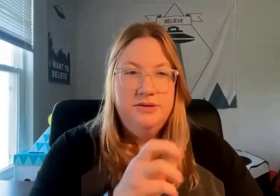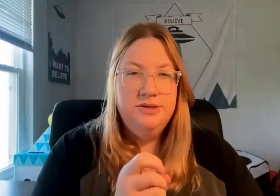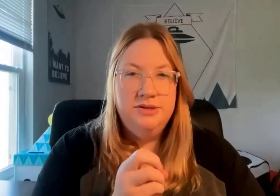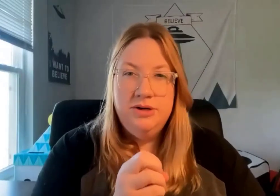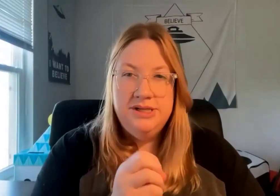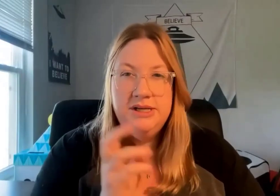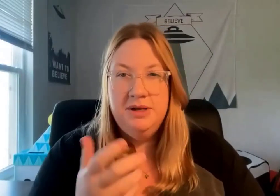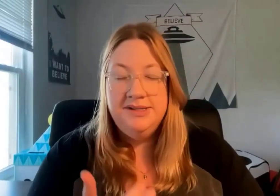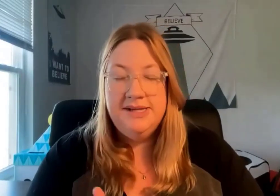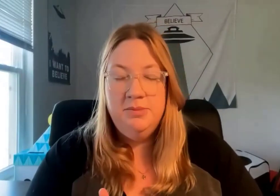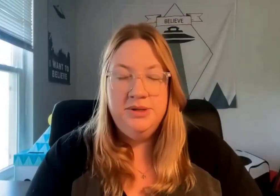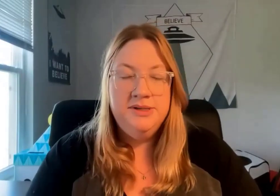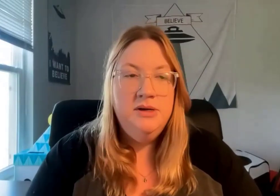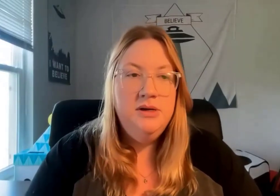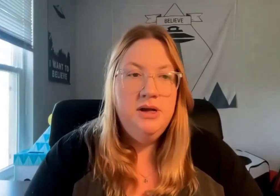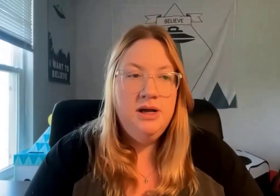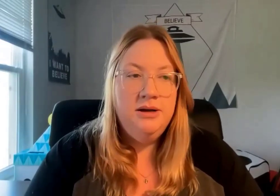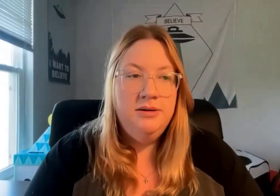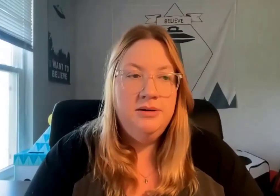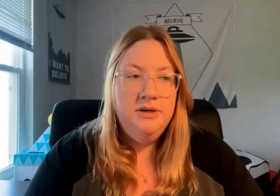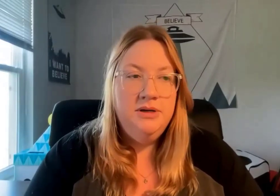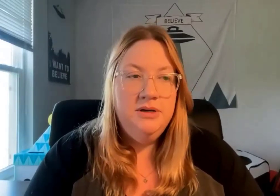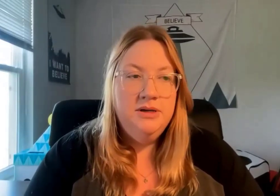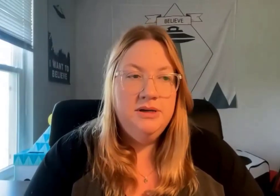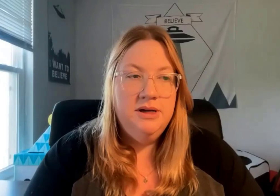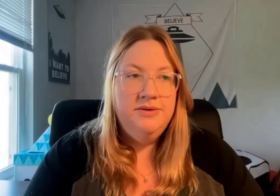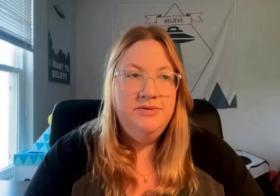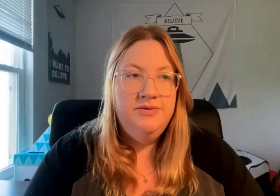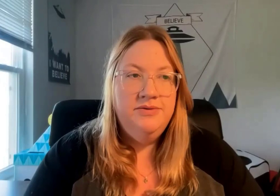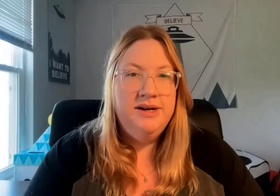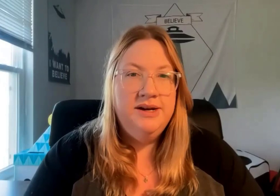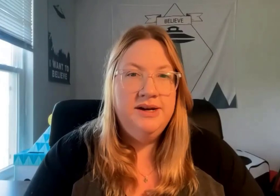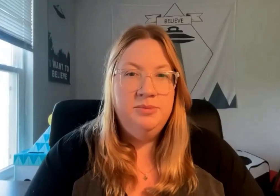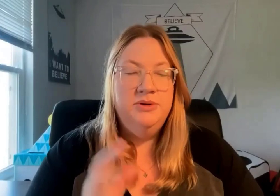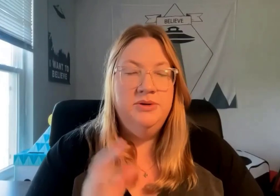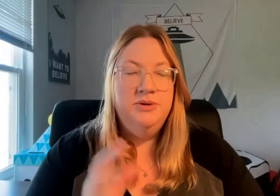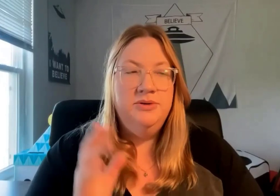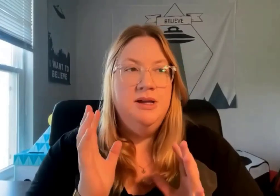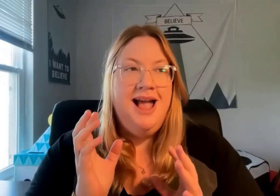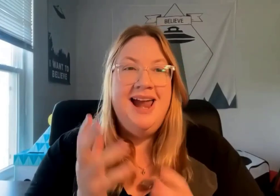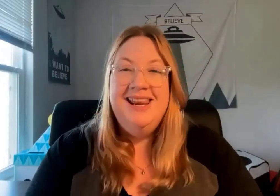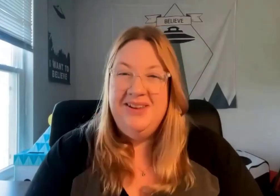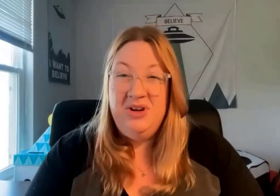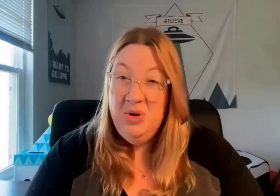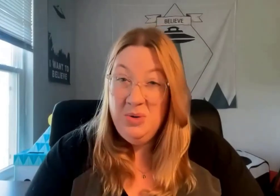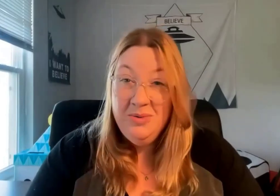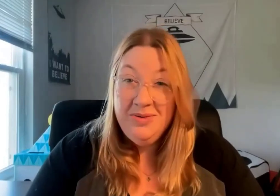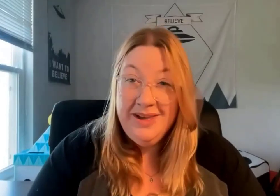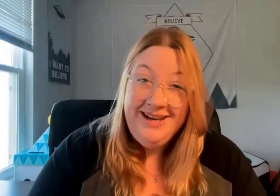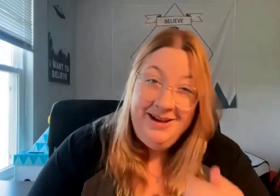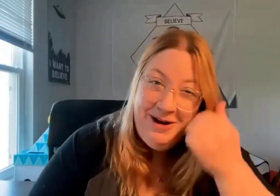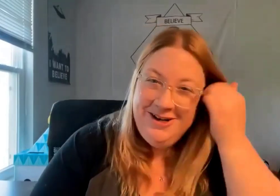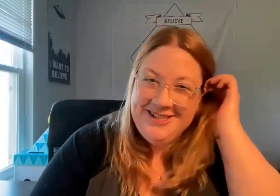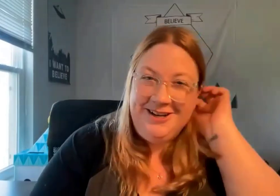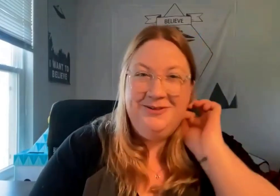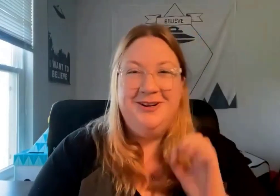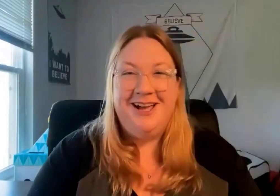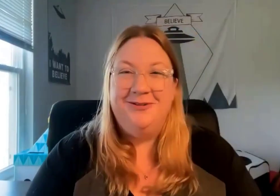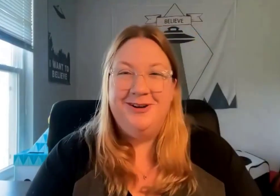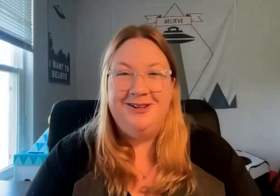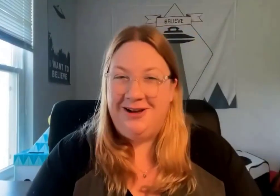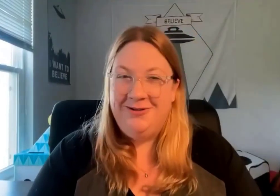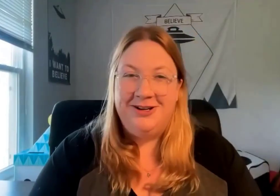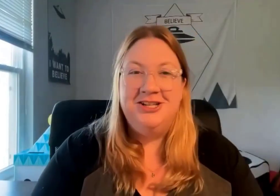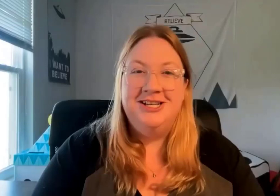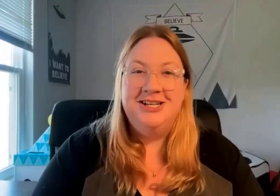maybe this current idea about examples, kind of that example of like, I didn't even know that Microsoft Word